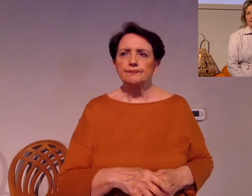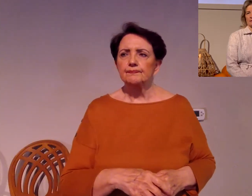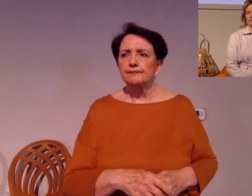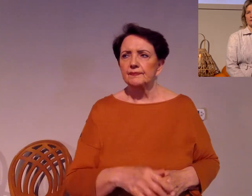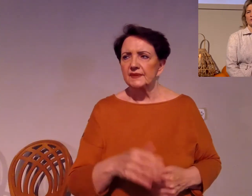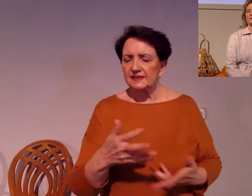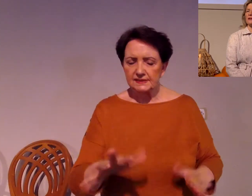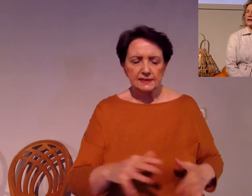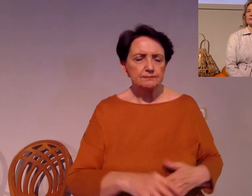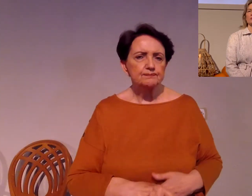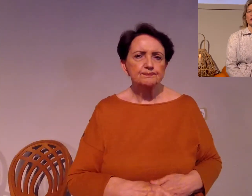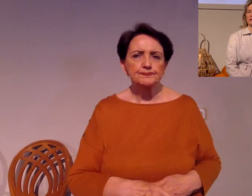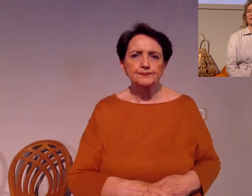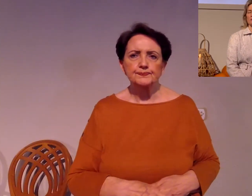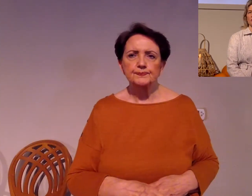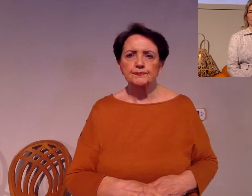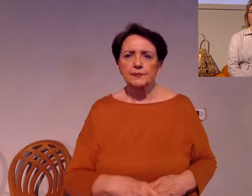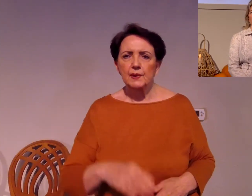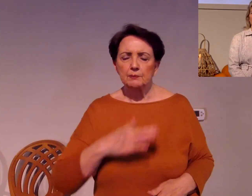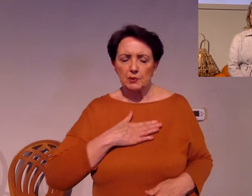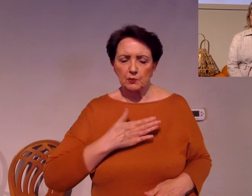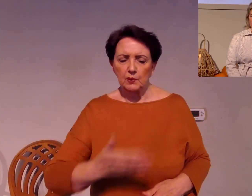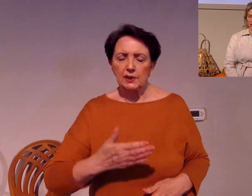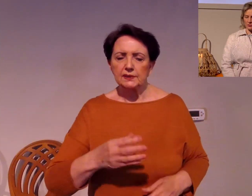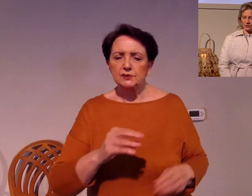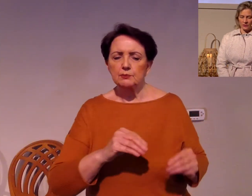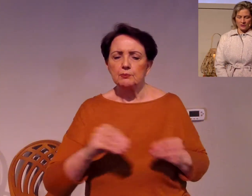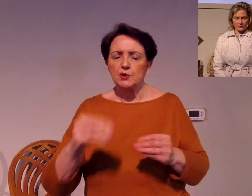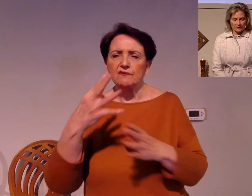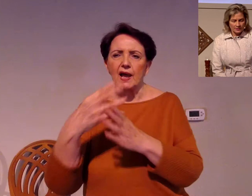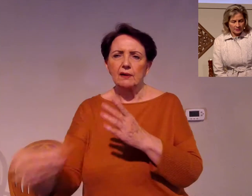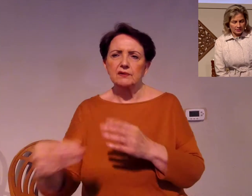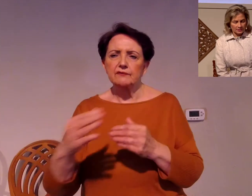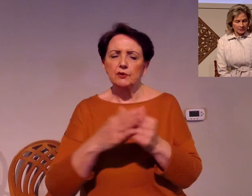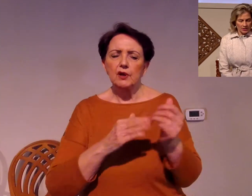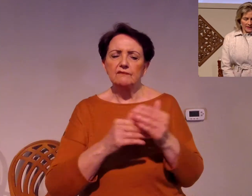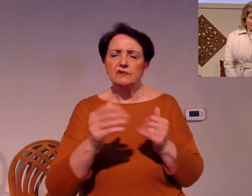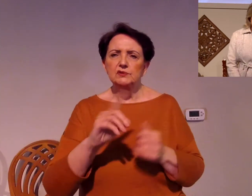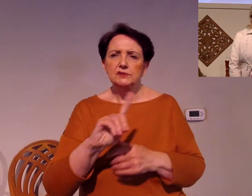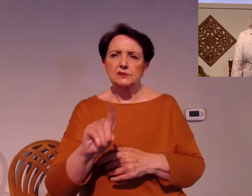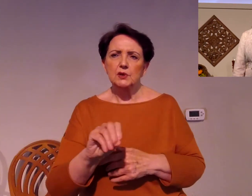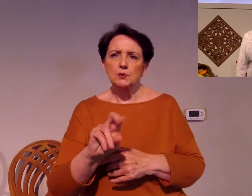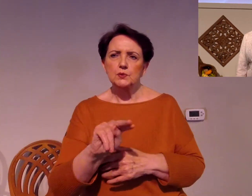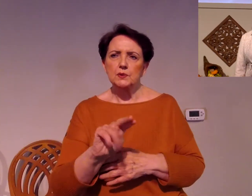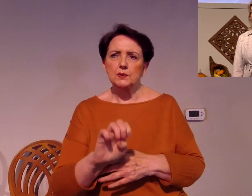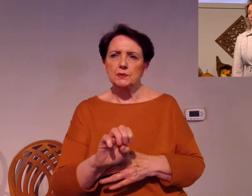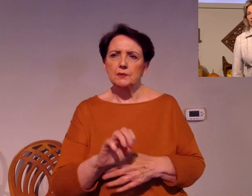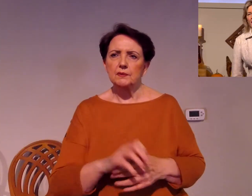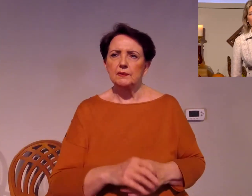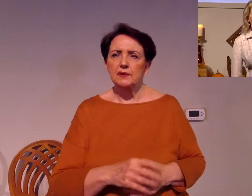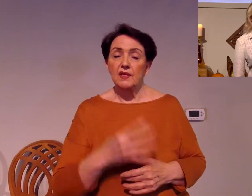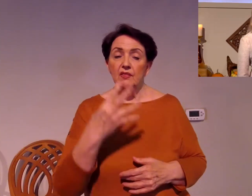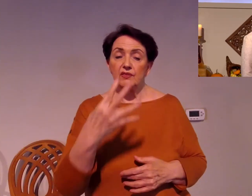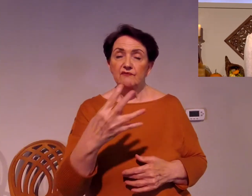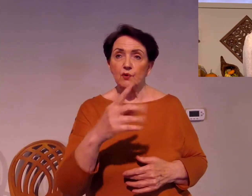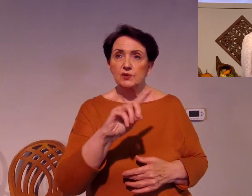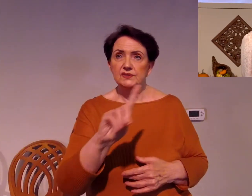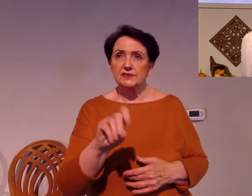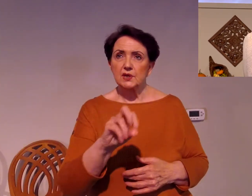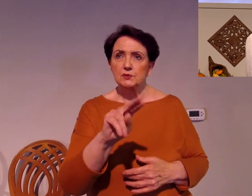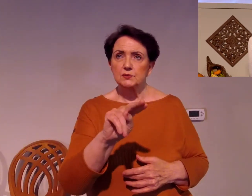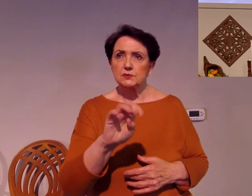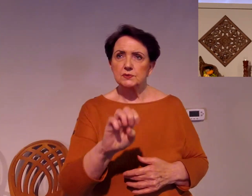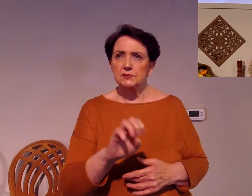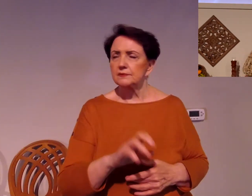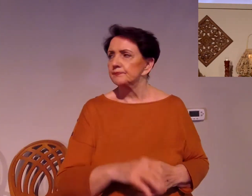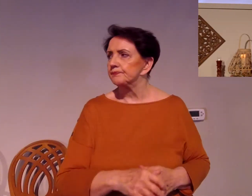That's it. We've got to be willing to move out of our comfort zone. So there are four zones. I'm not going to go into